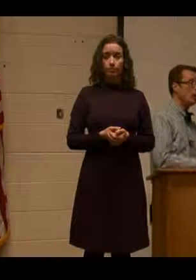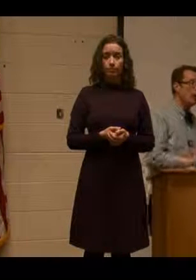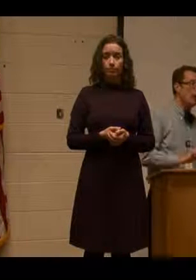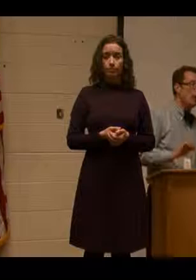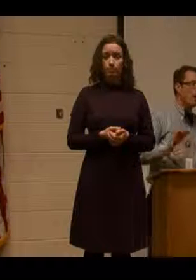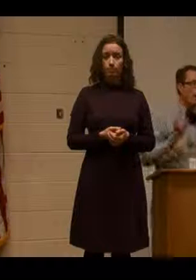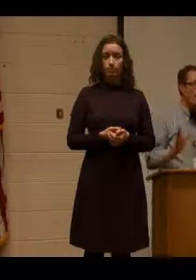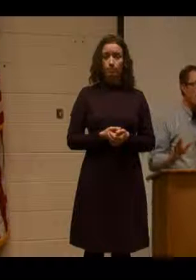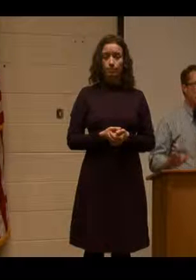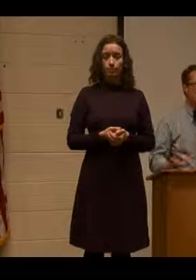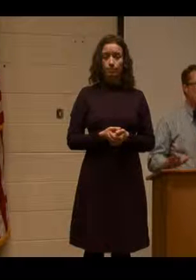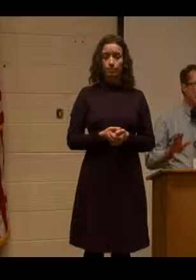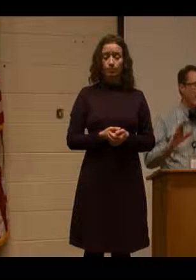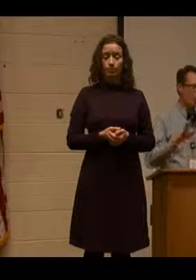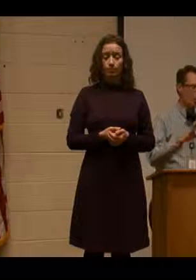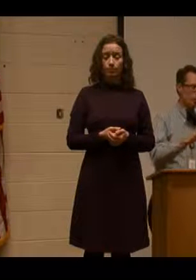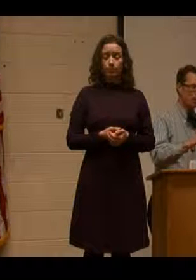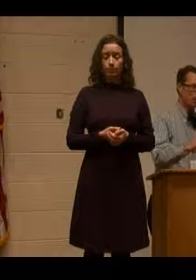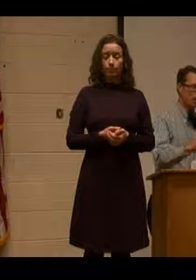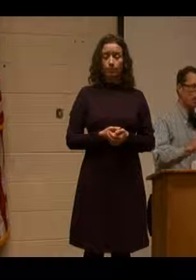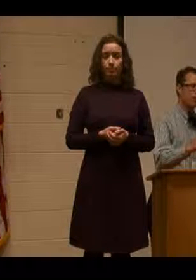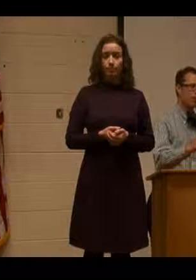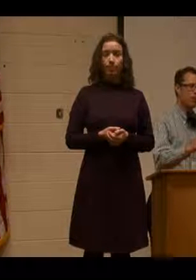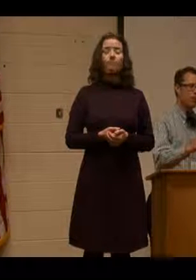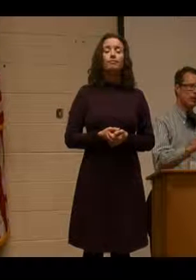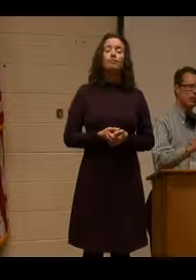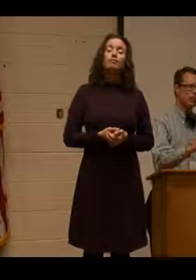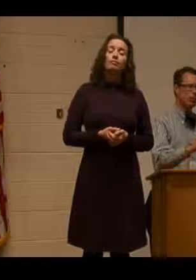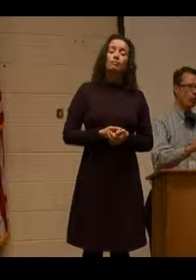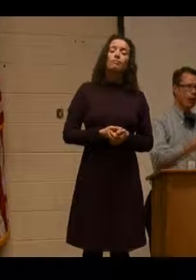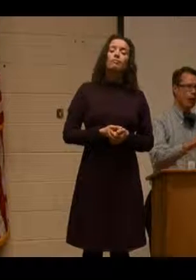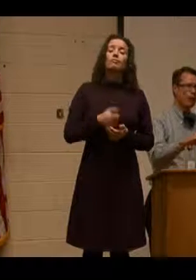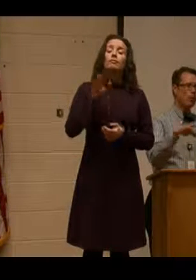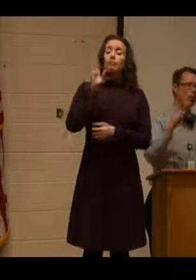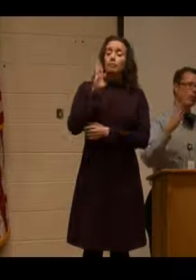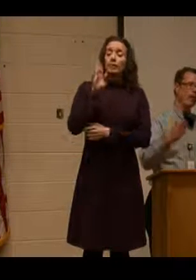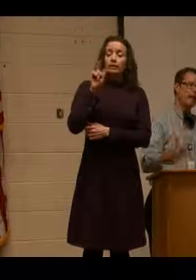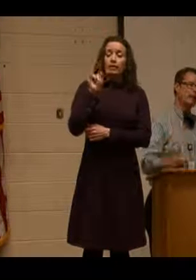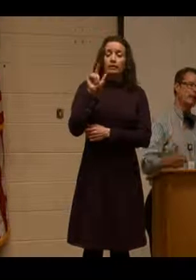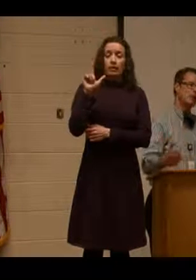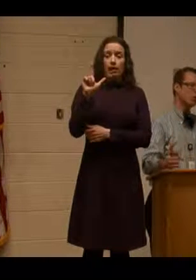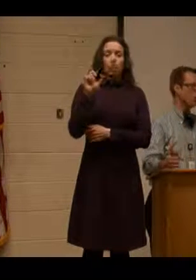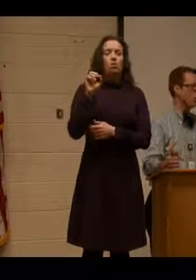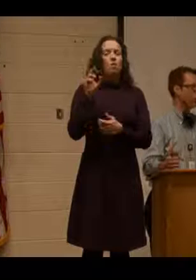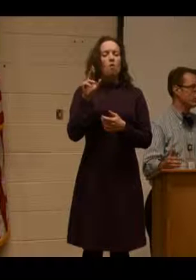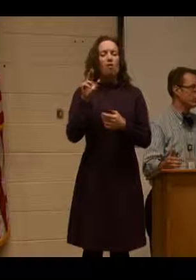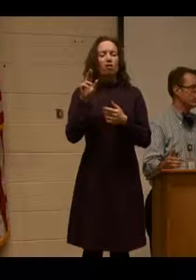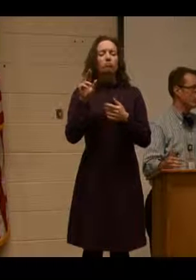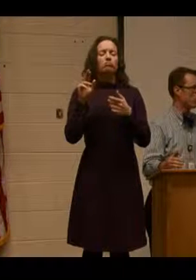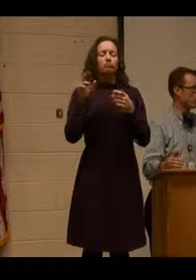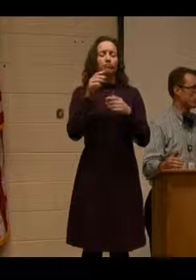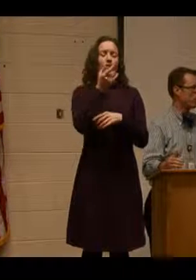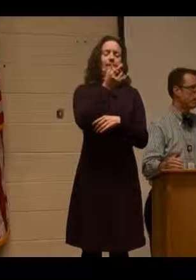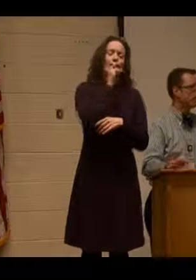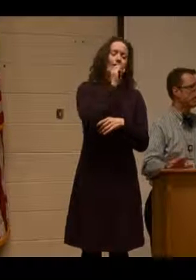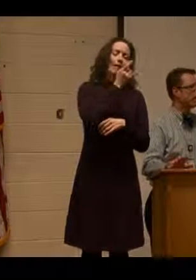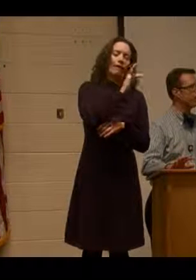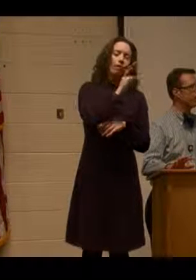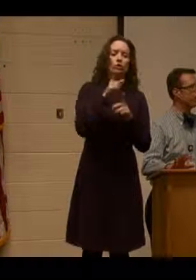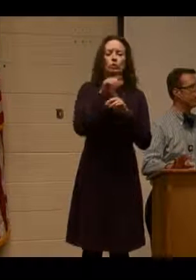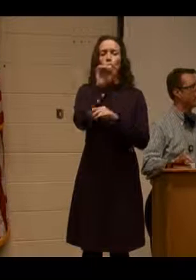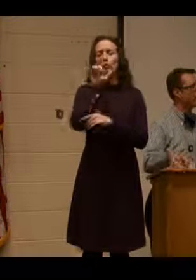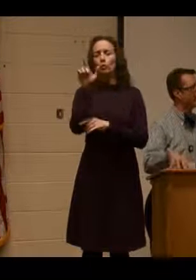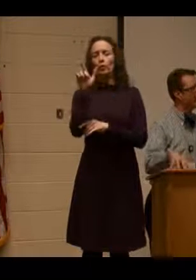Now, the Bridges to Life program, or the 18 to 21 year old program, is designed